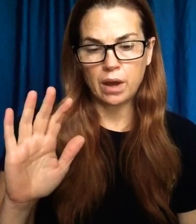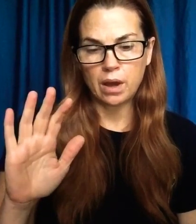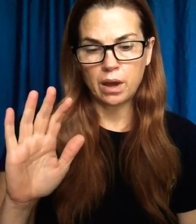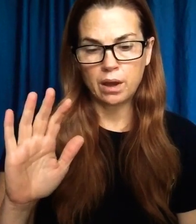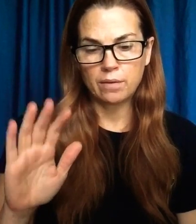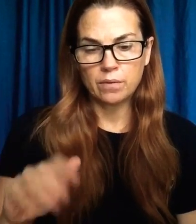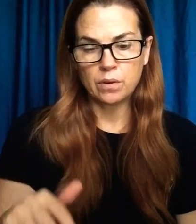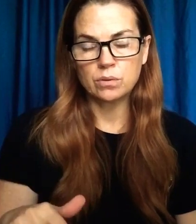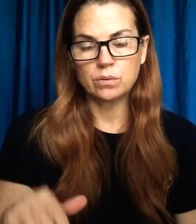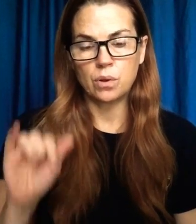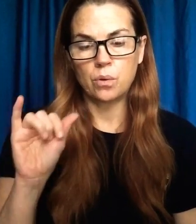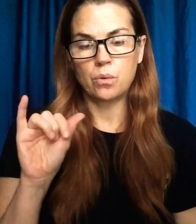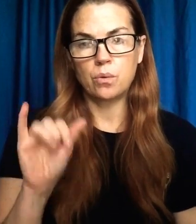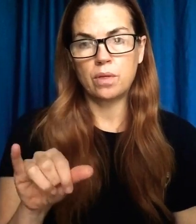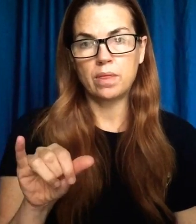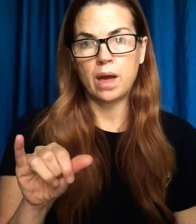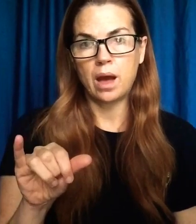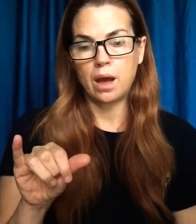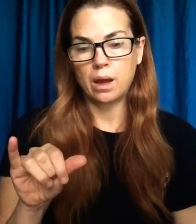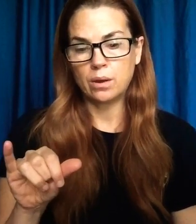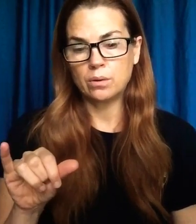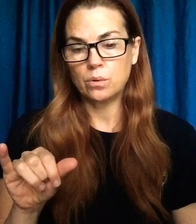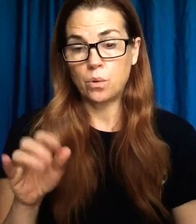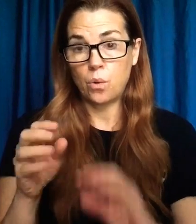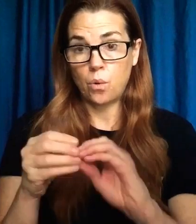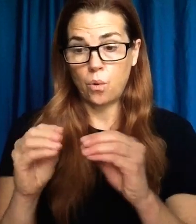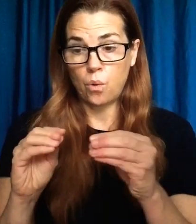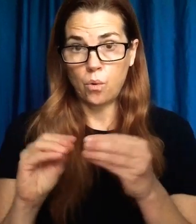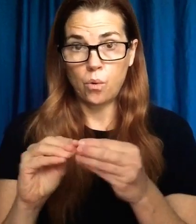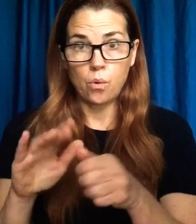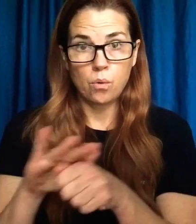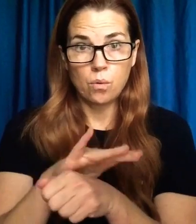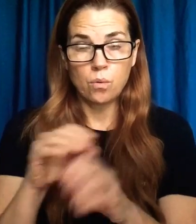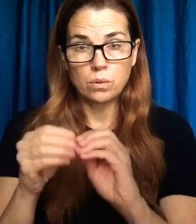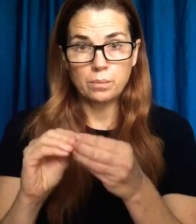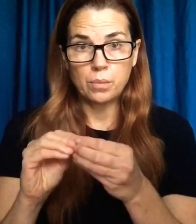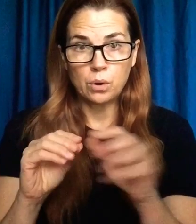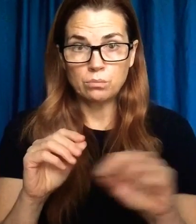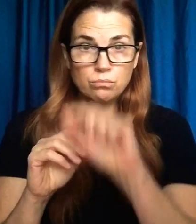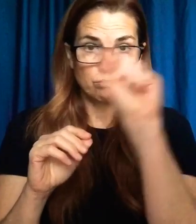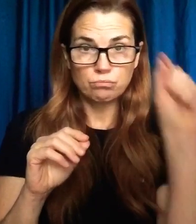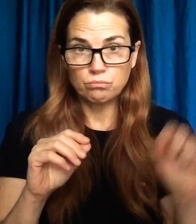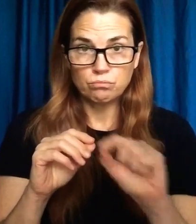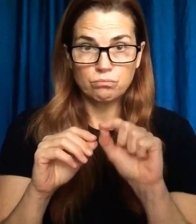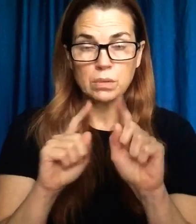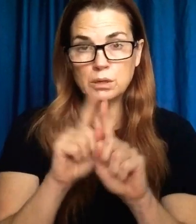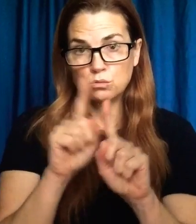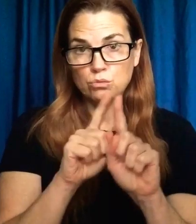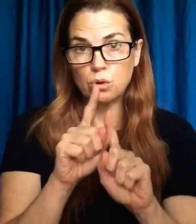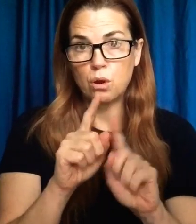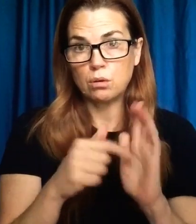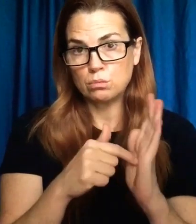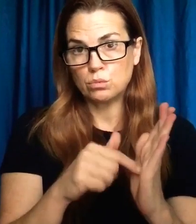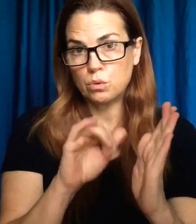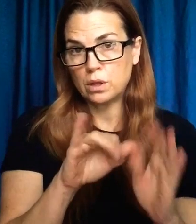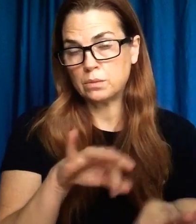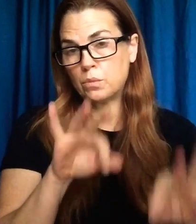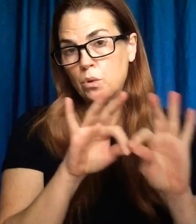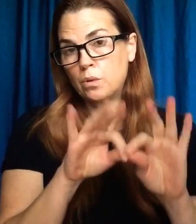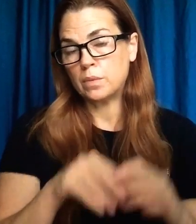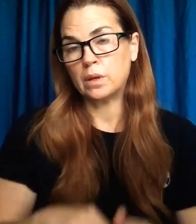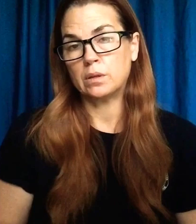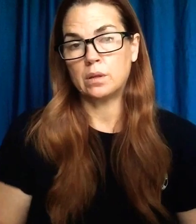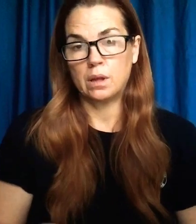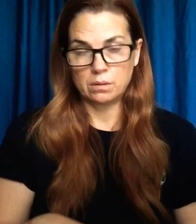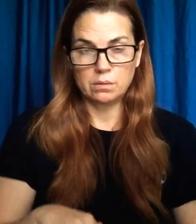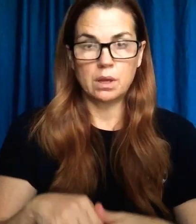So I have 6.05, so I'm going to circle the whole number, put a star next to it because it's